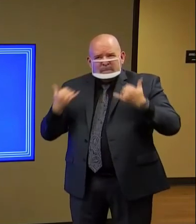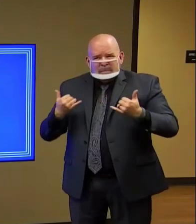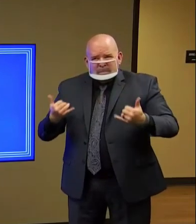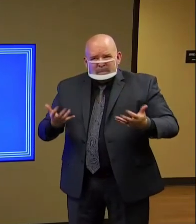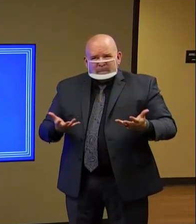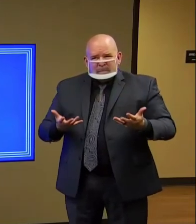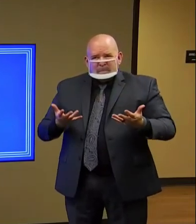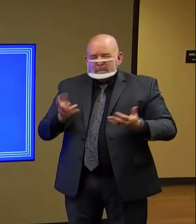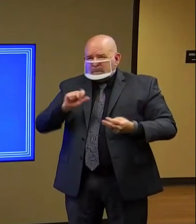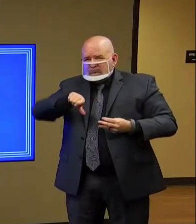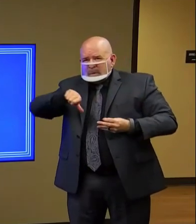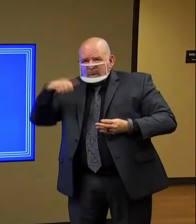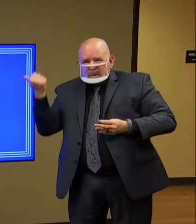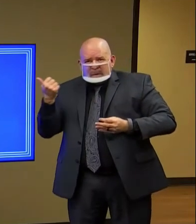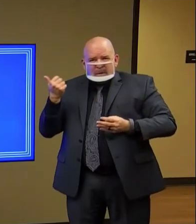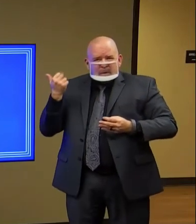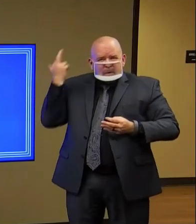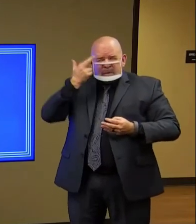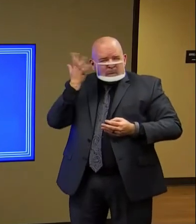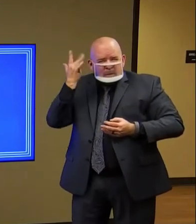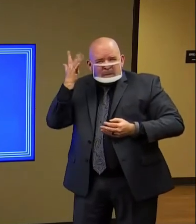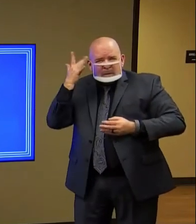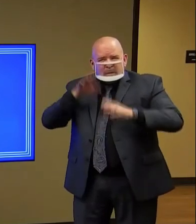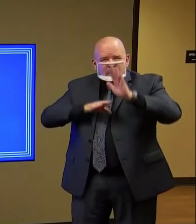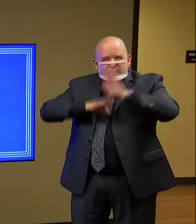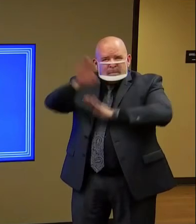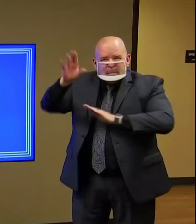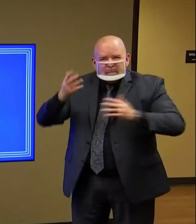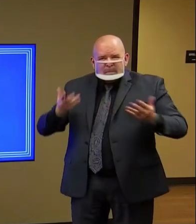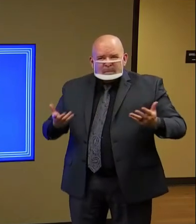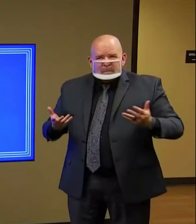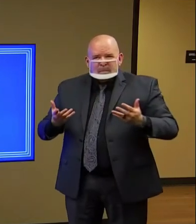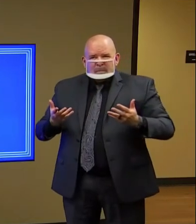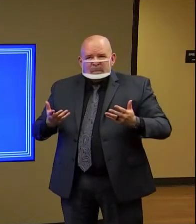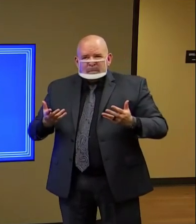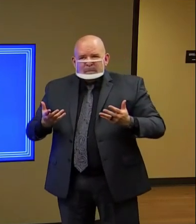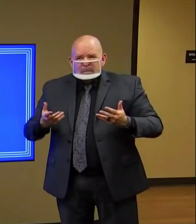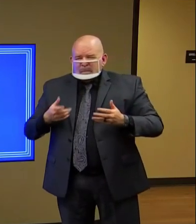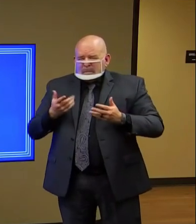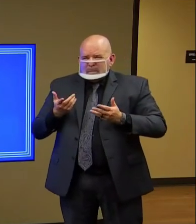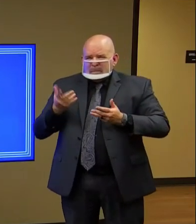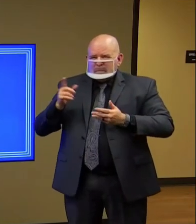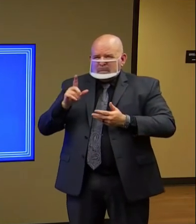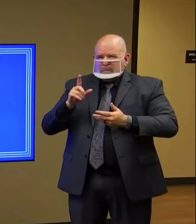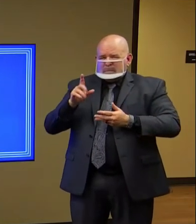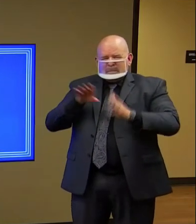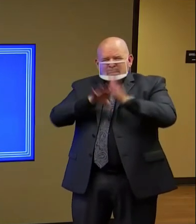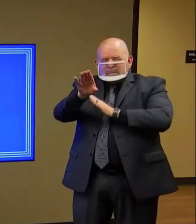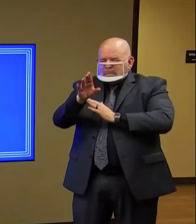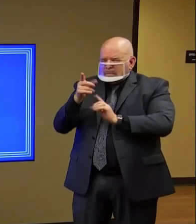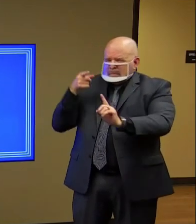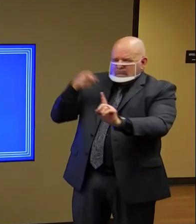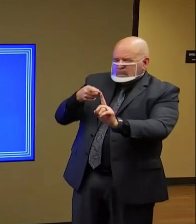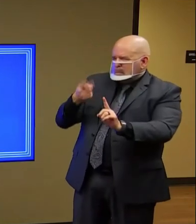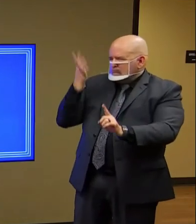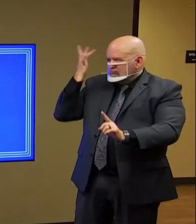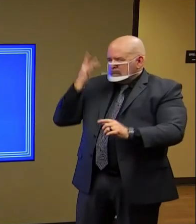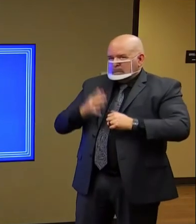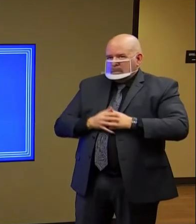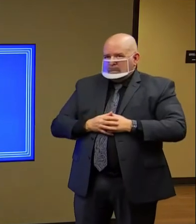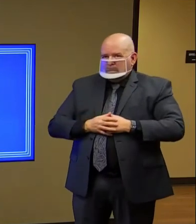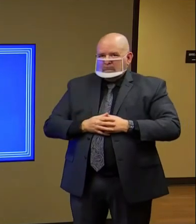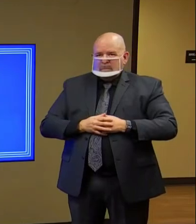of behavior specifically that is different than in previous surges? Well, certainly, the